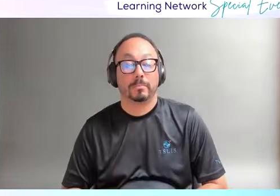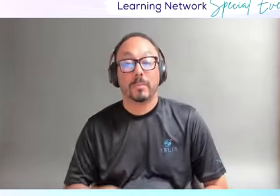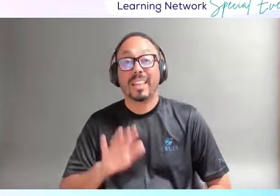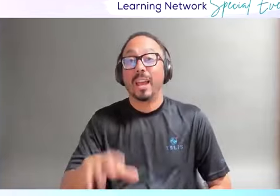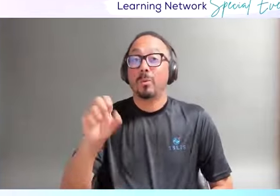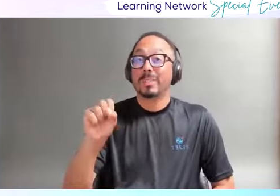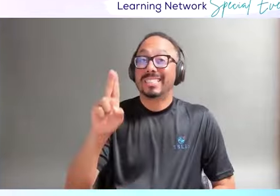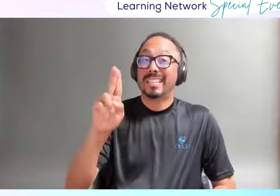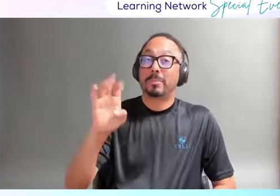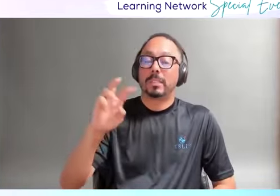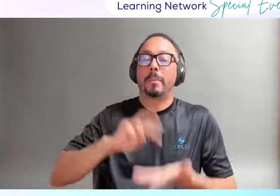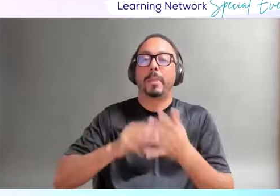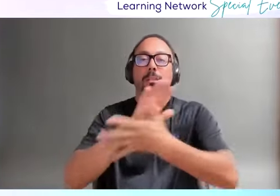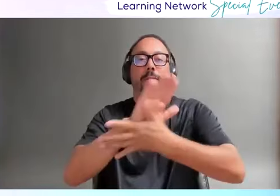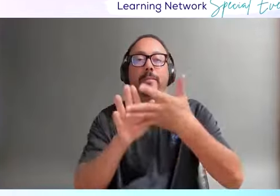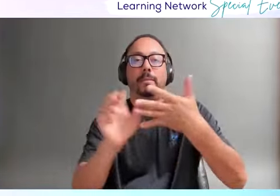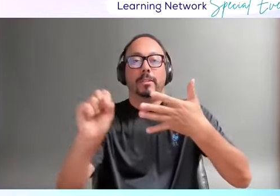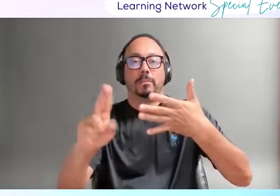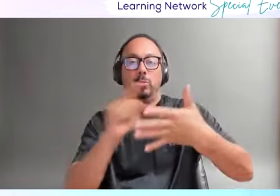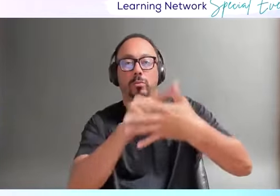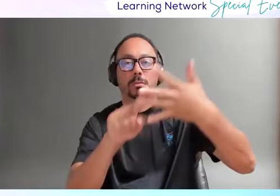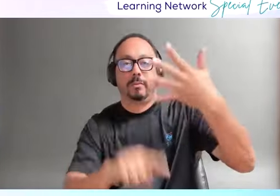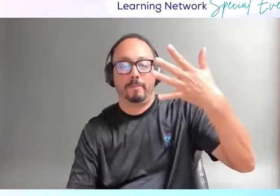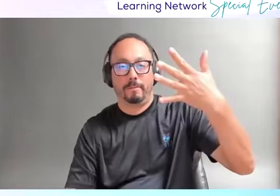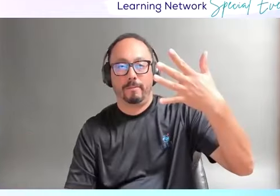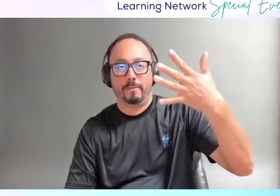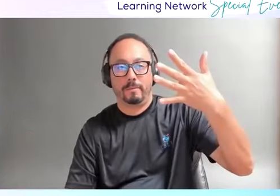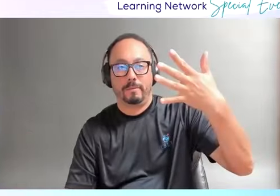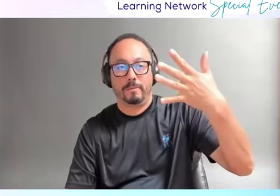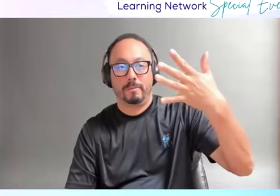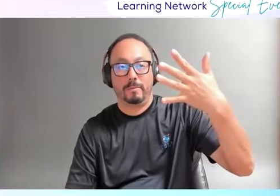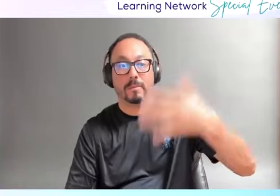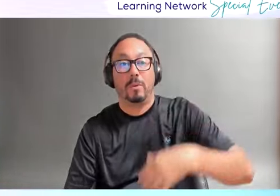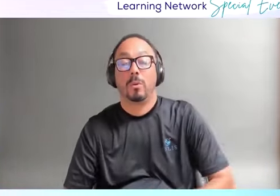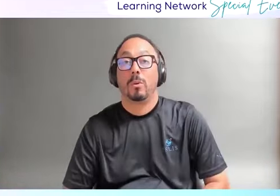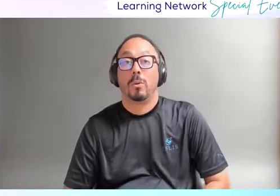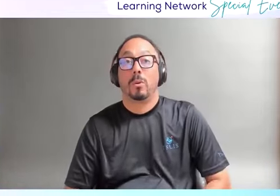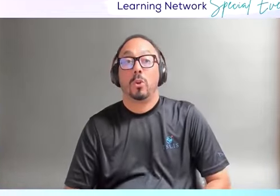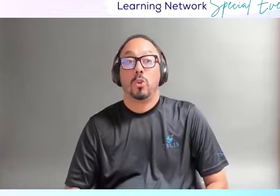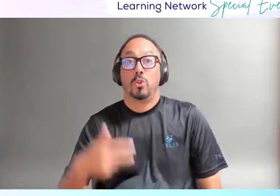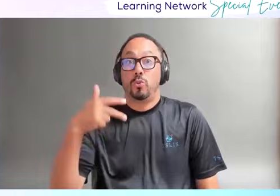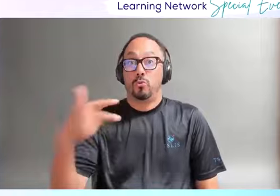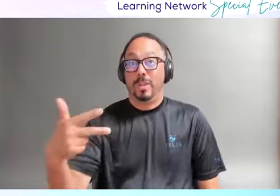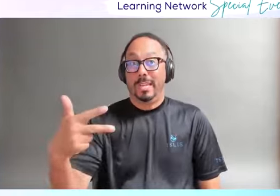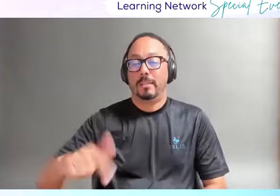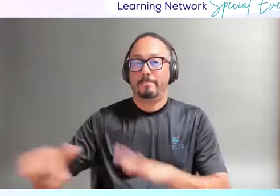totally different impact. 3 of them are legal in this country. 1 of them is partially legal if it's